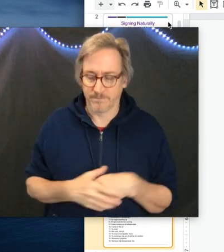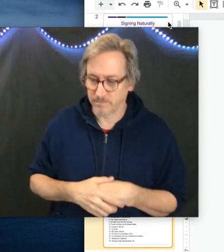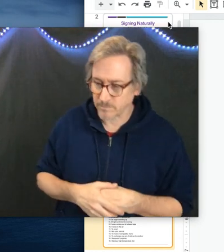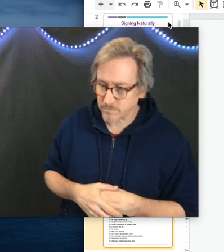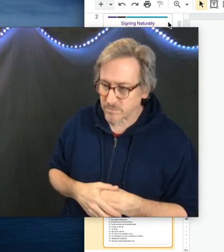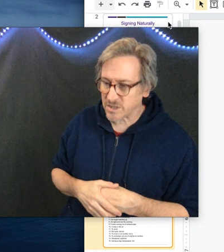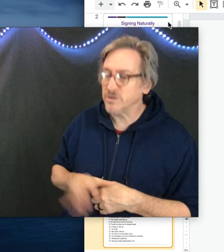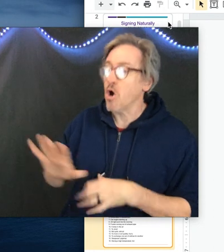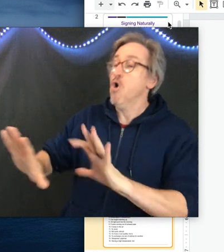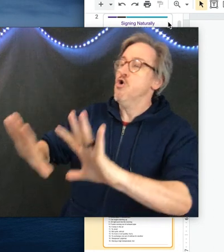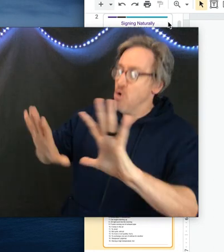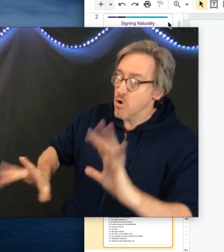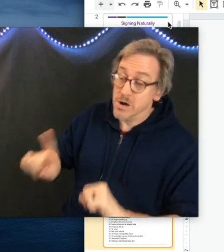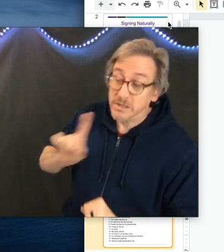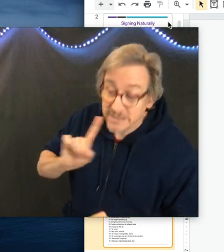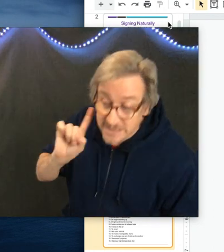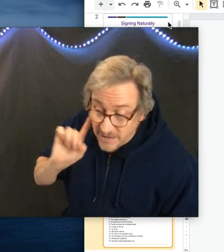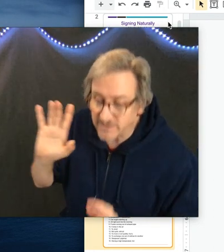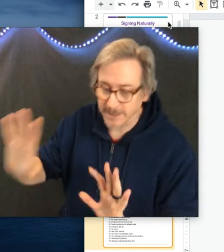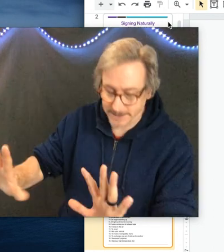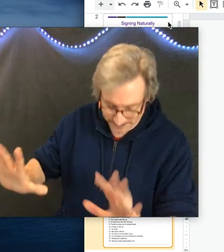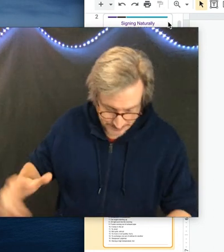sign. Yeah.